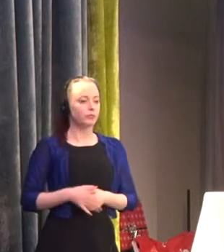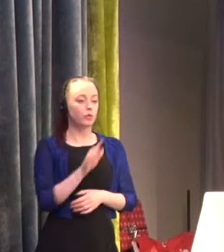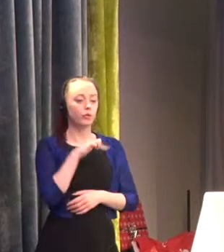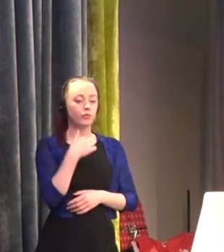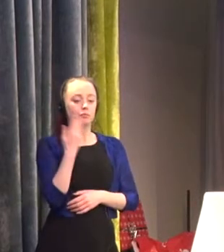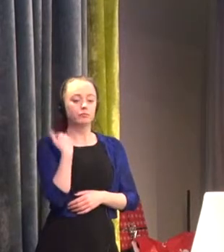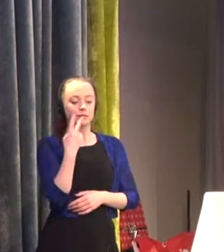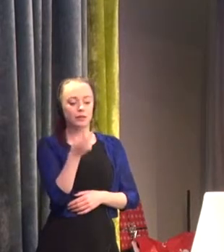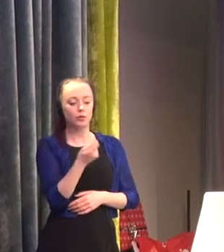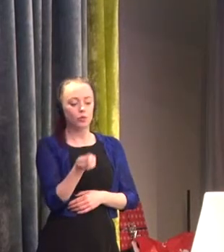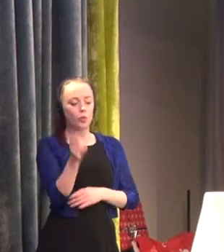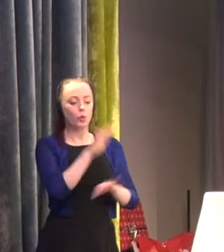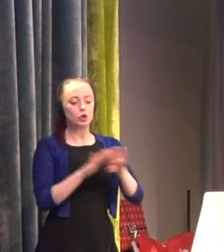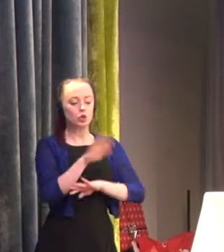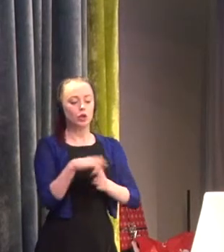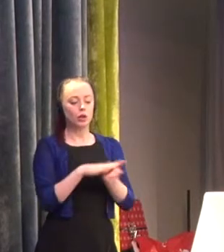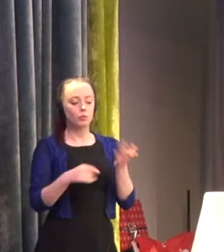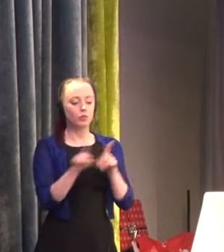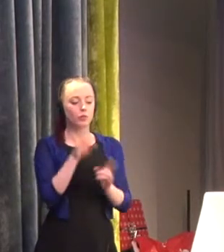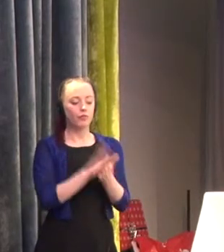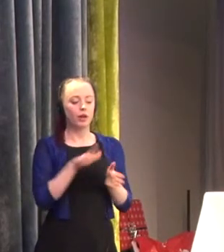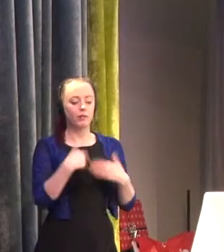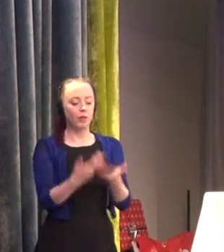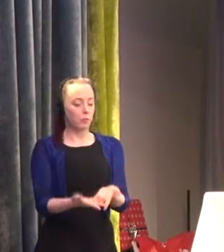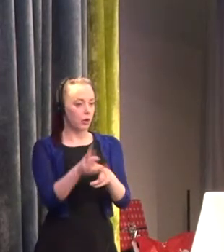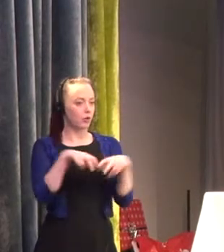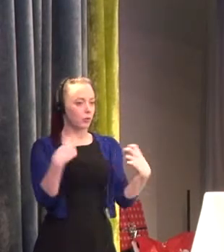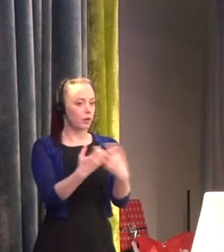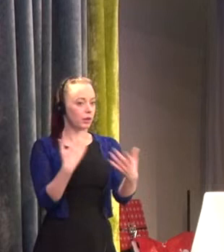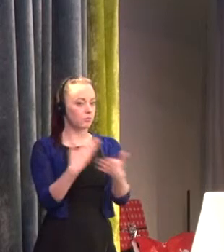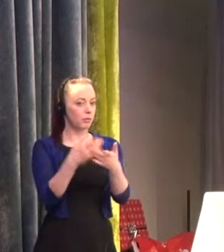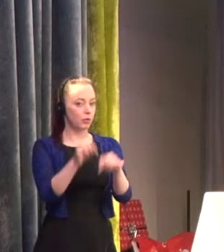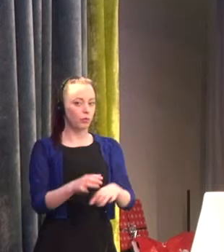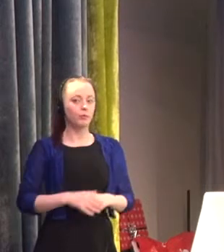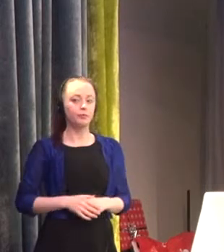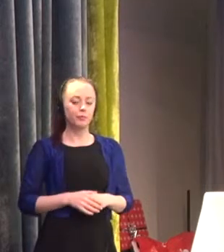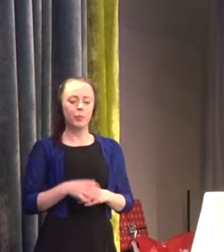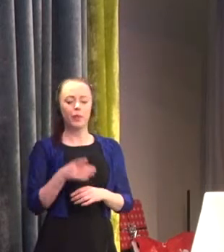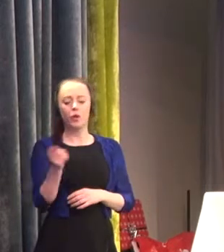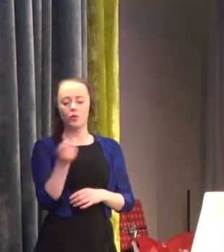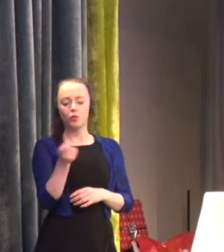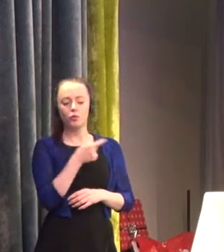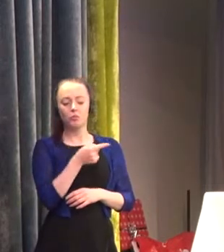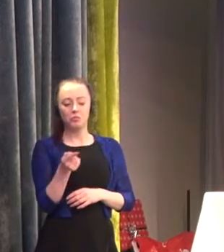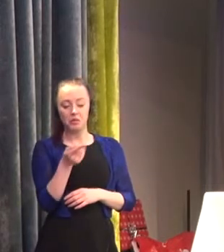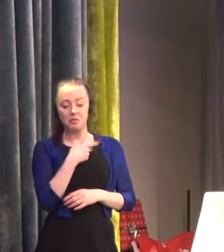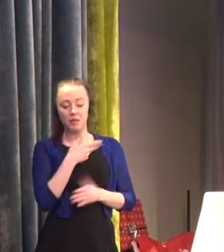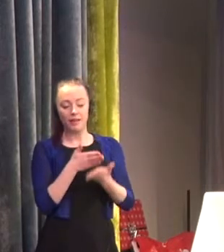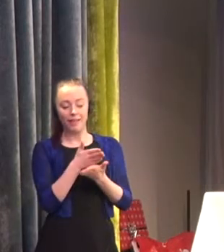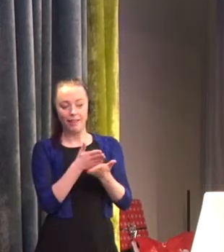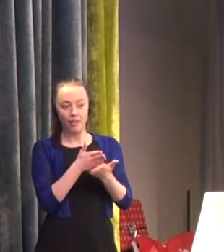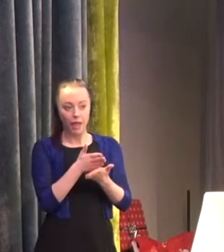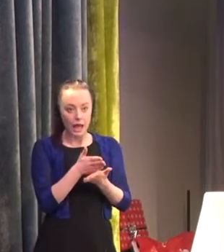the committees already. There was a very detailed one done by MDAC on institutions in